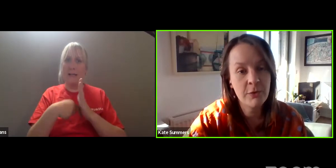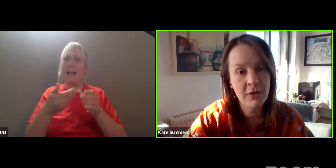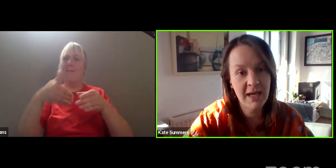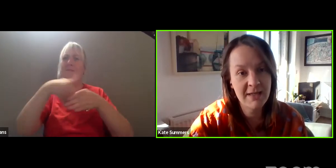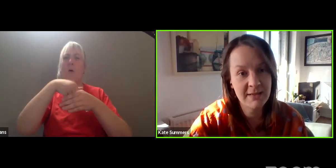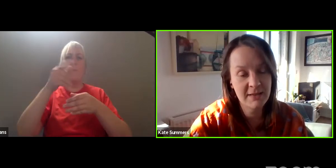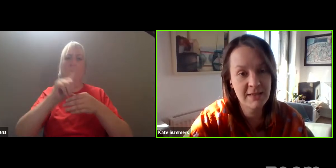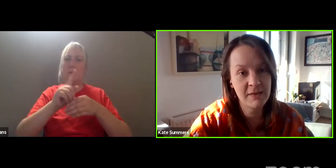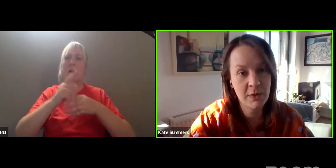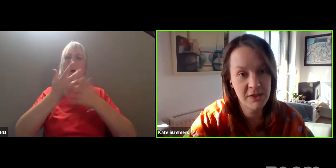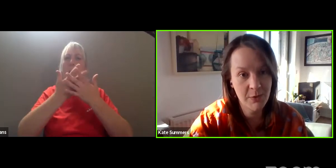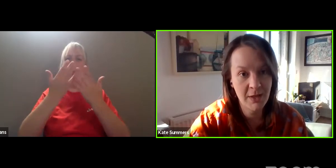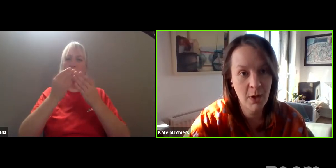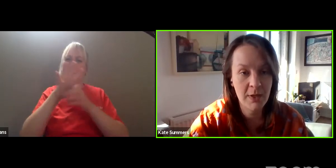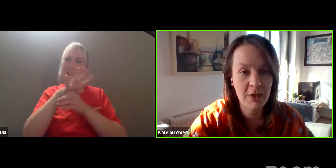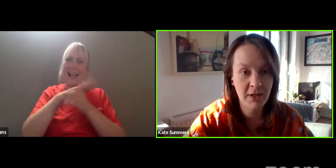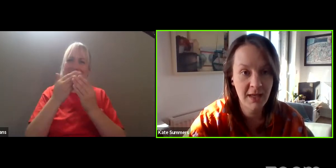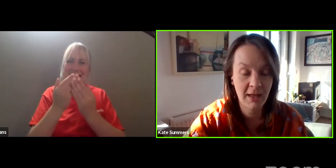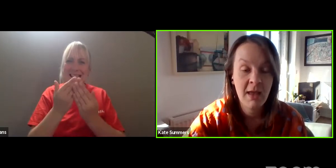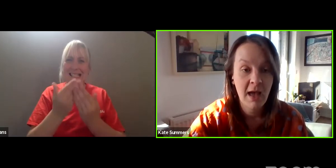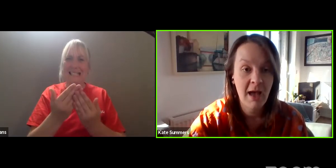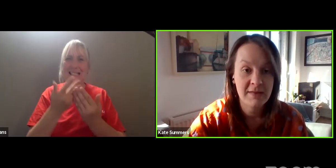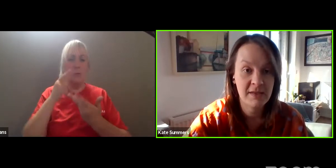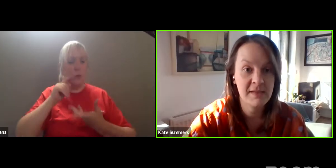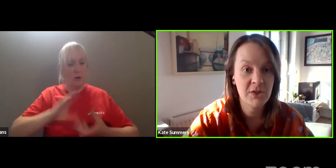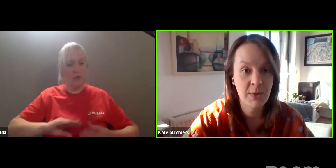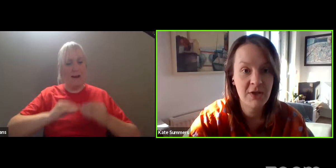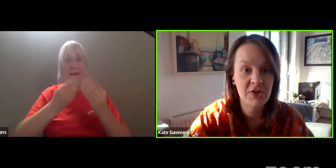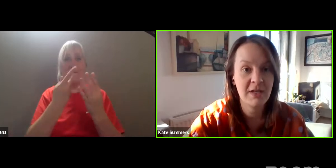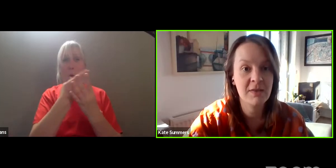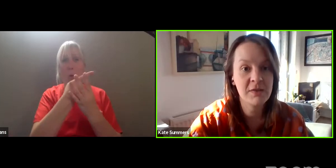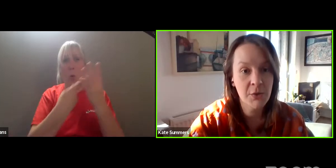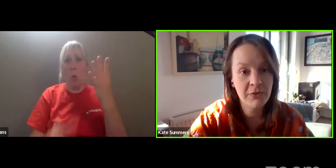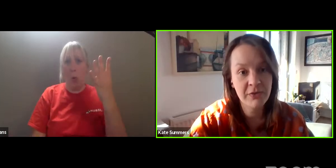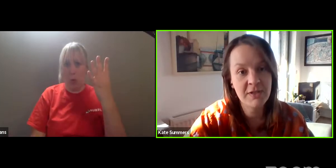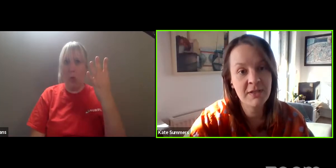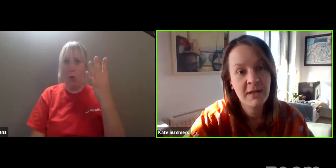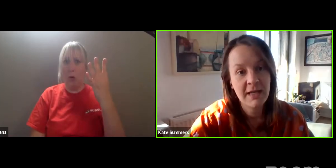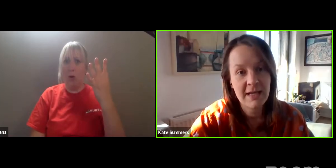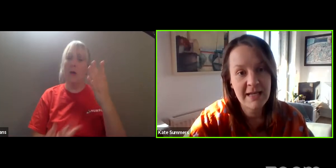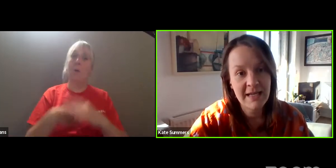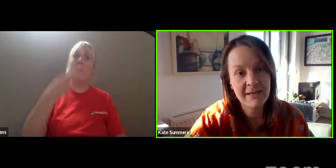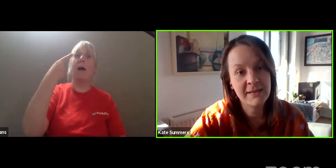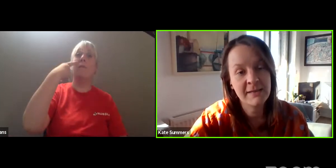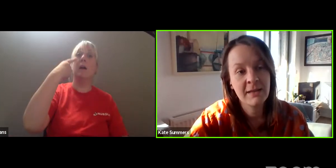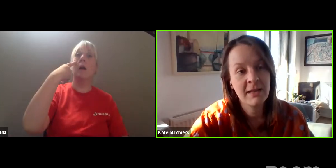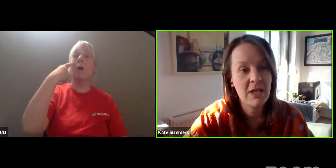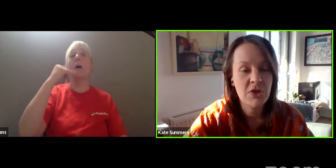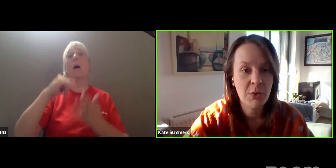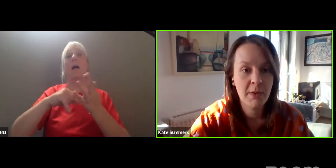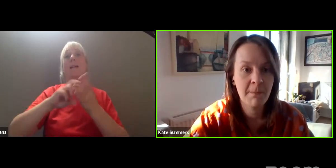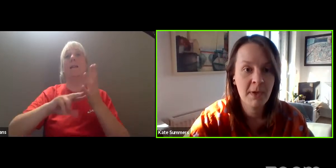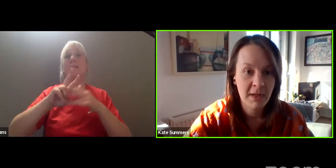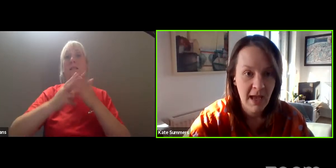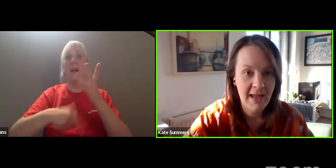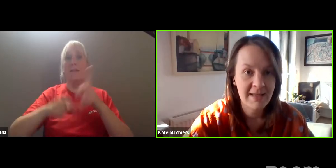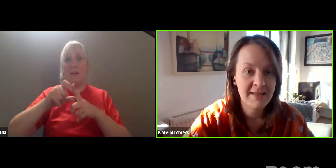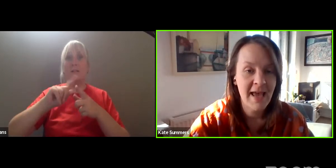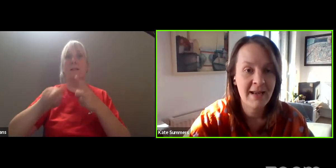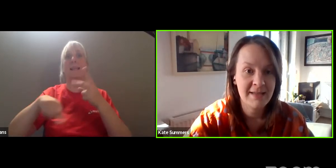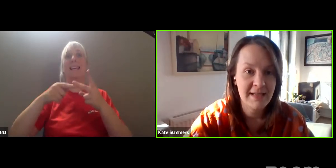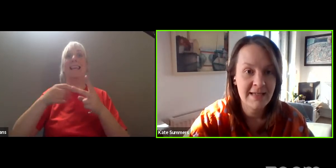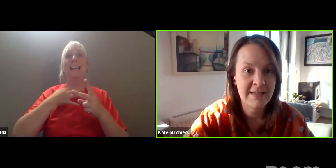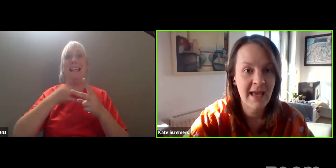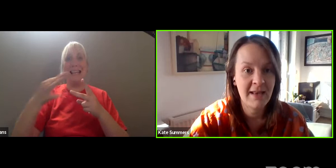we've got 4 case studies that we're doing where we're looking at the situation in Salford, in Leeds, in Newham, and